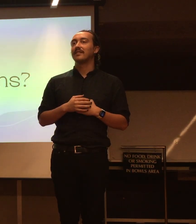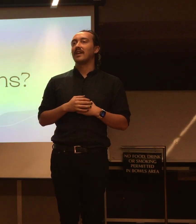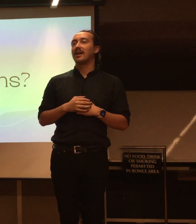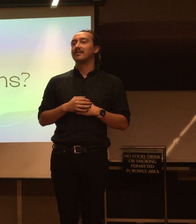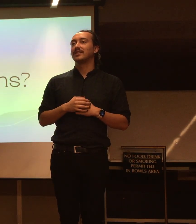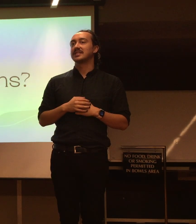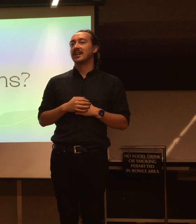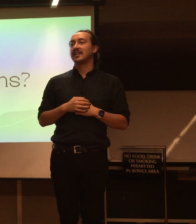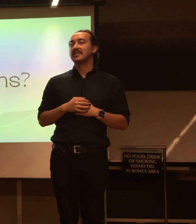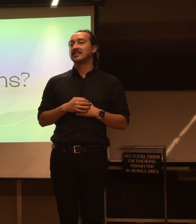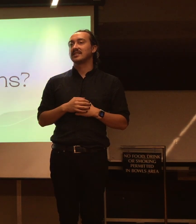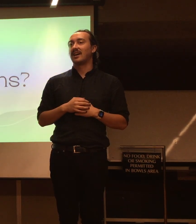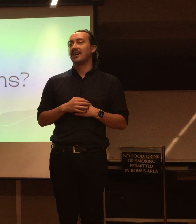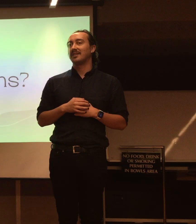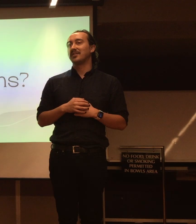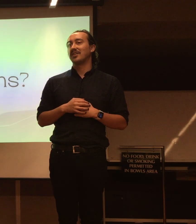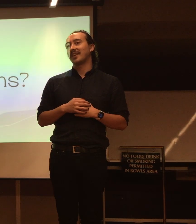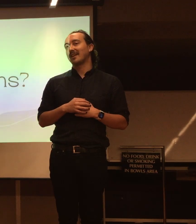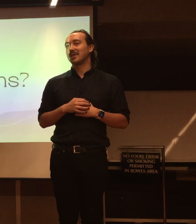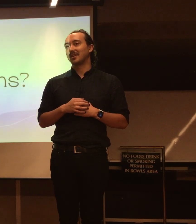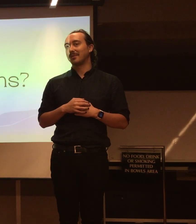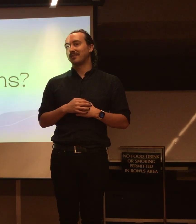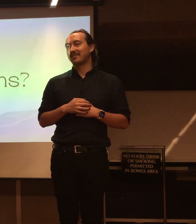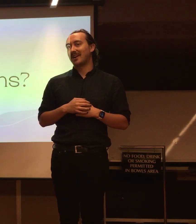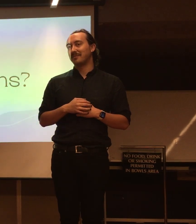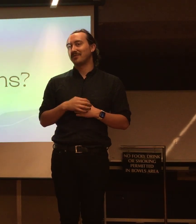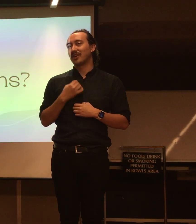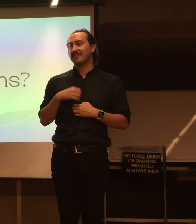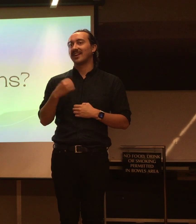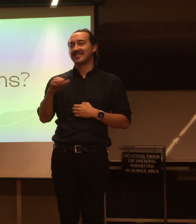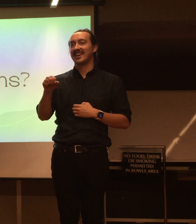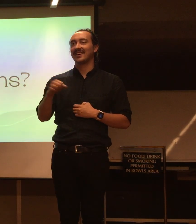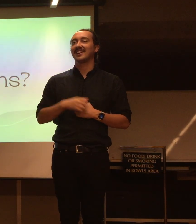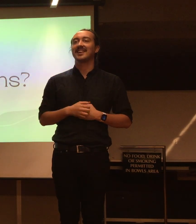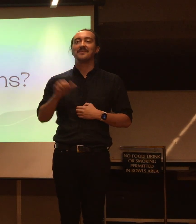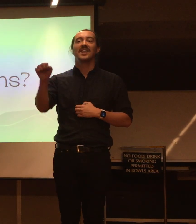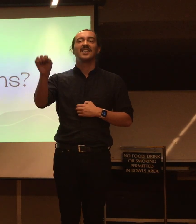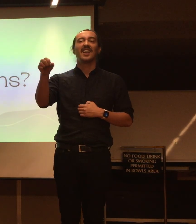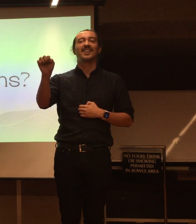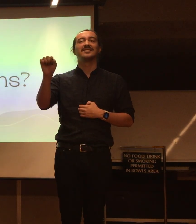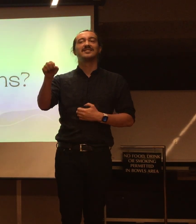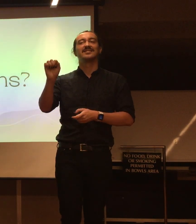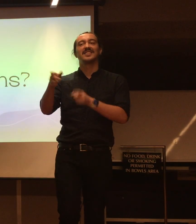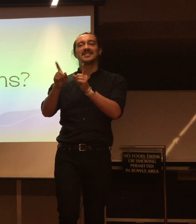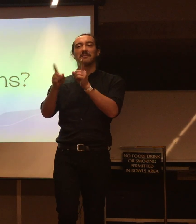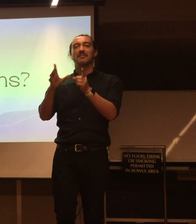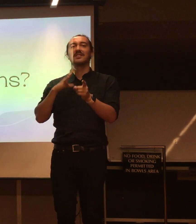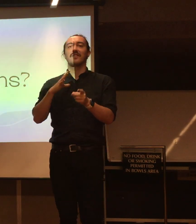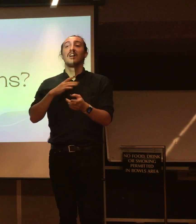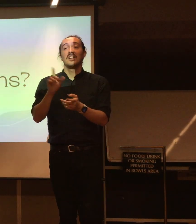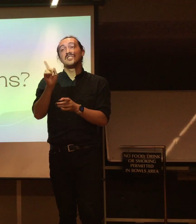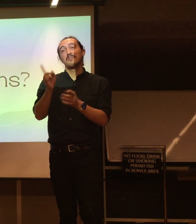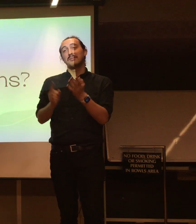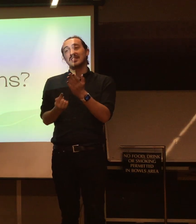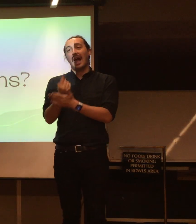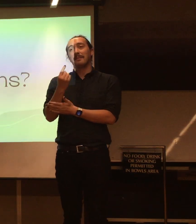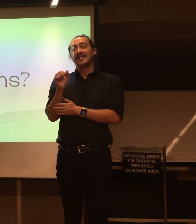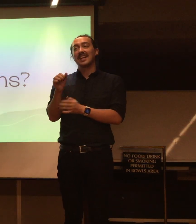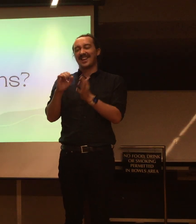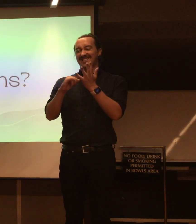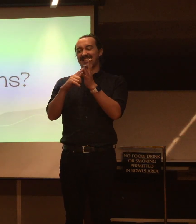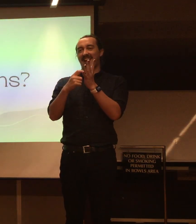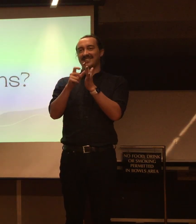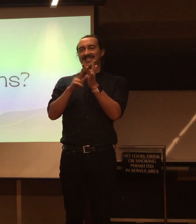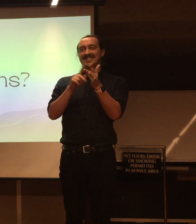Yeah, but the sardines, they give me a little bit of reflux. Yeah. So that can happen with the